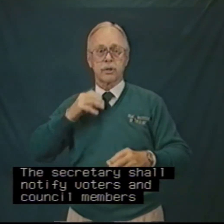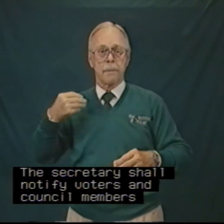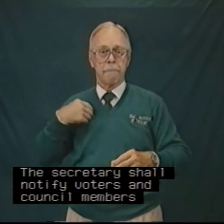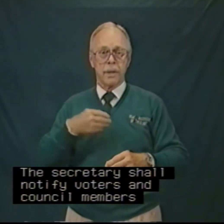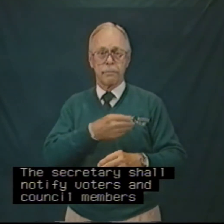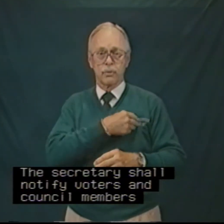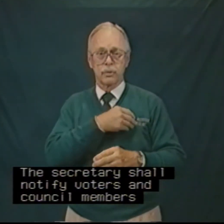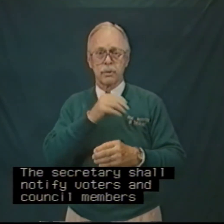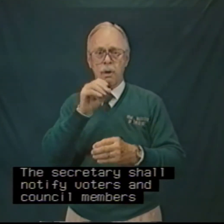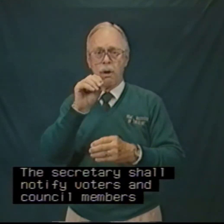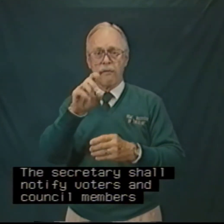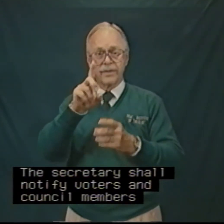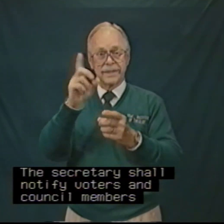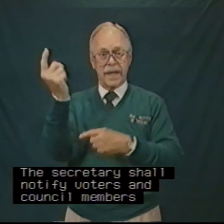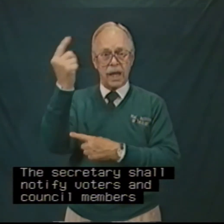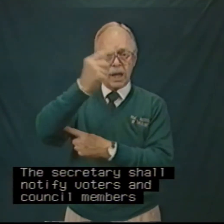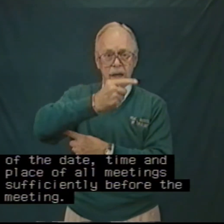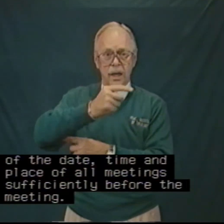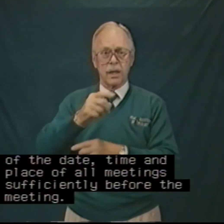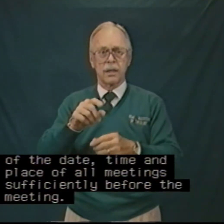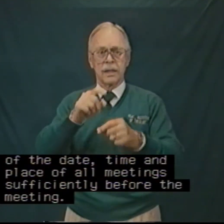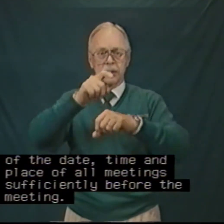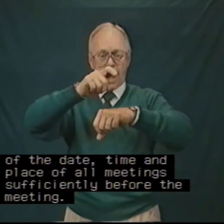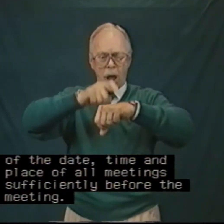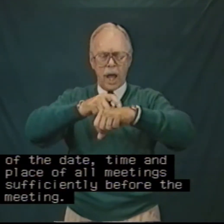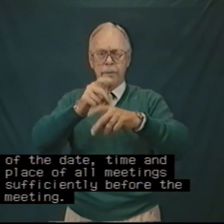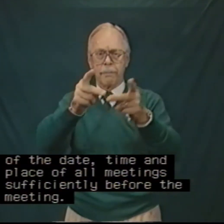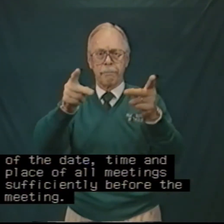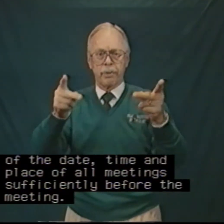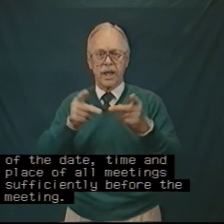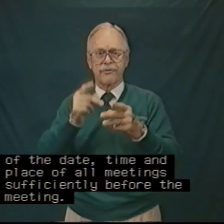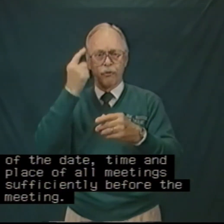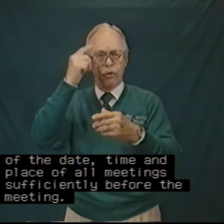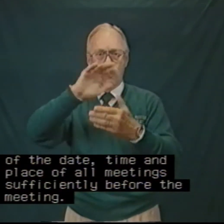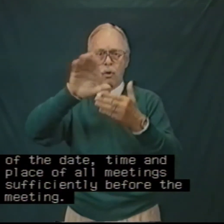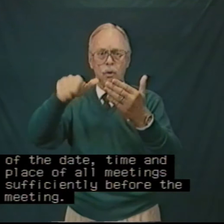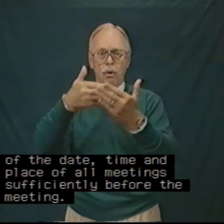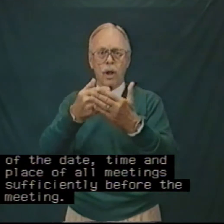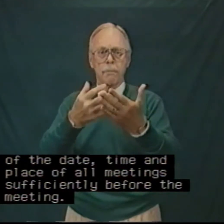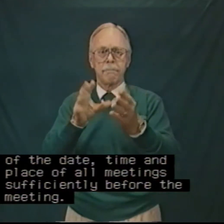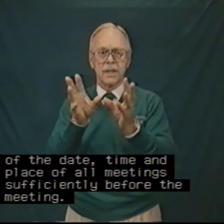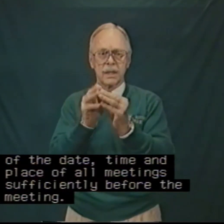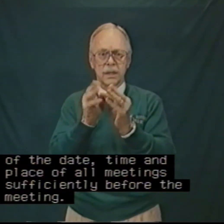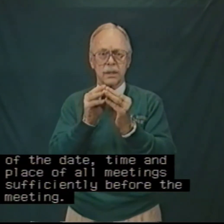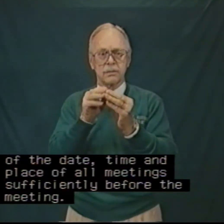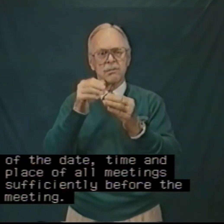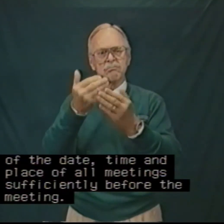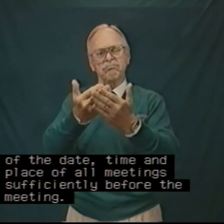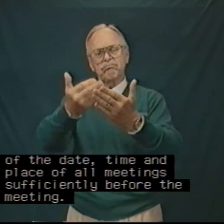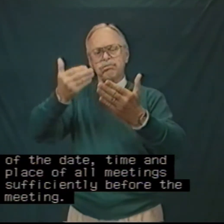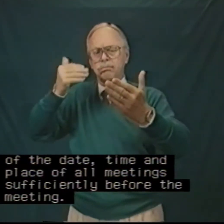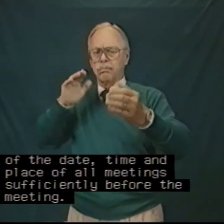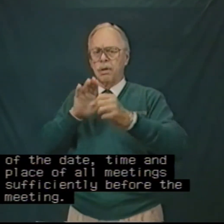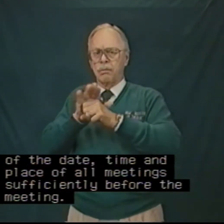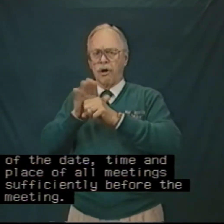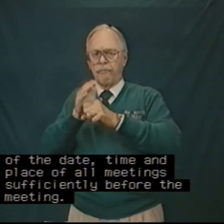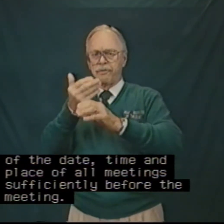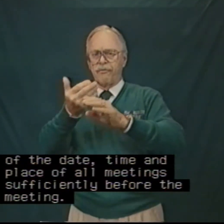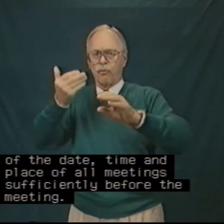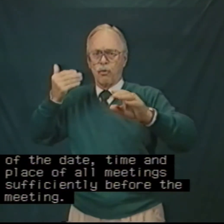summaries of the minutes of the meetings to the church newsletter or to committees if they request those summaries.